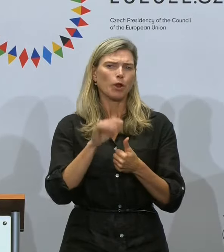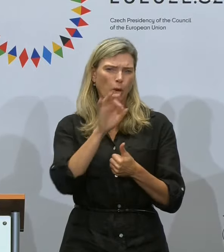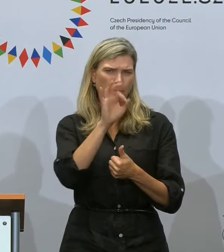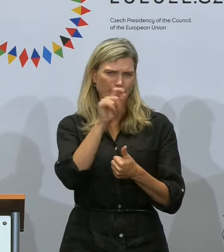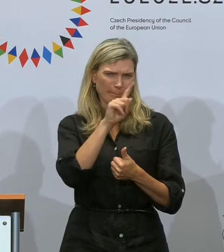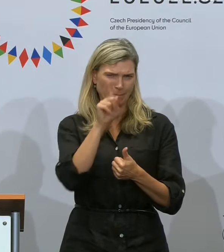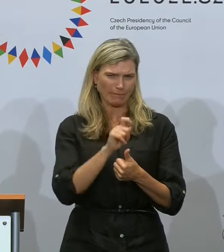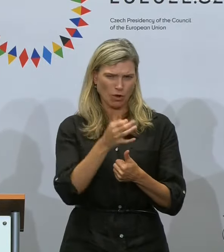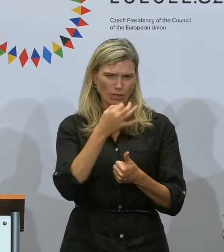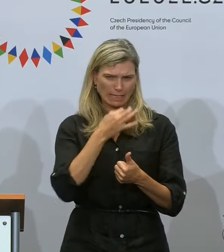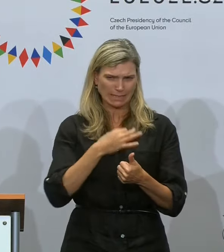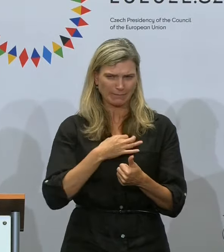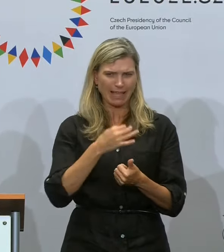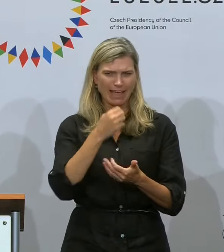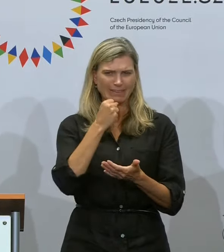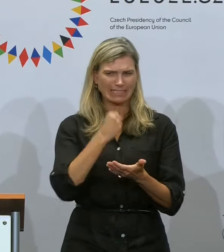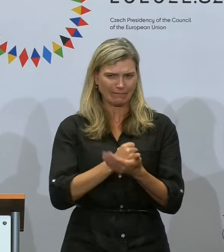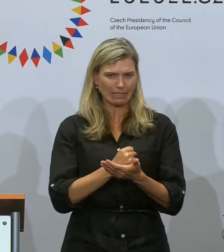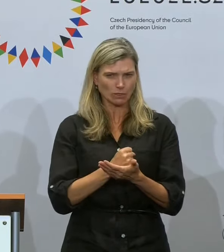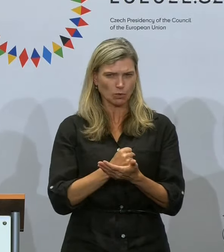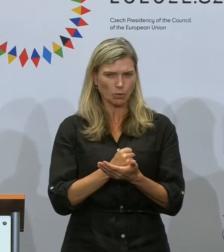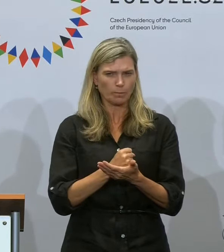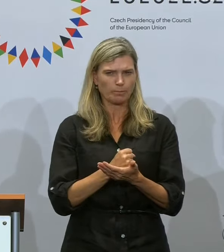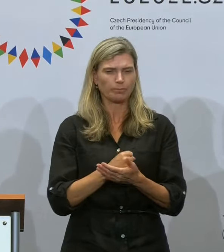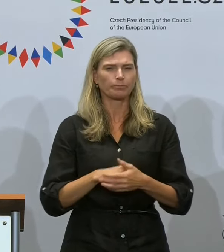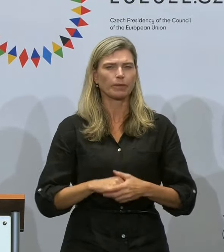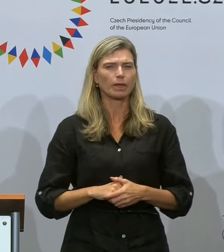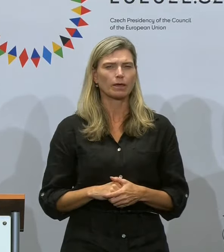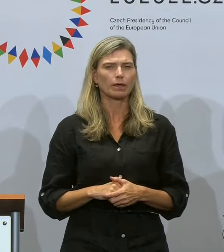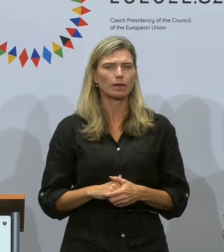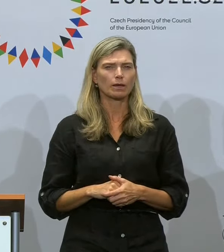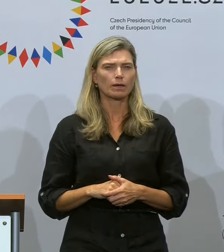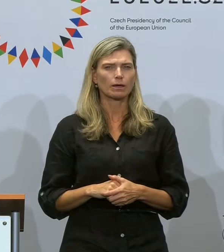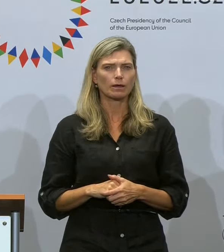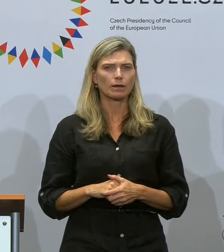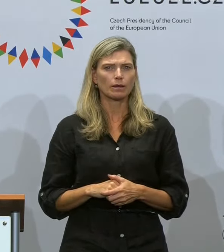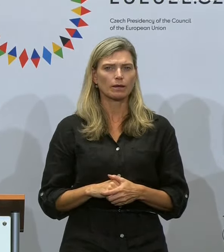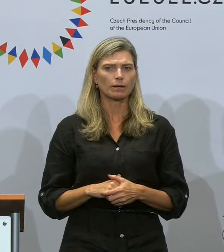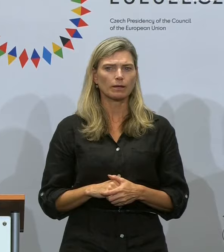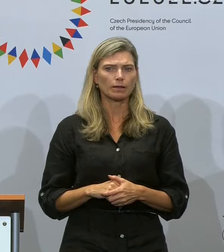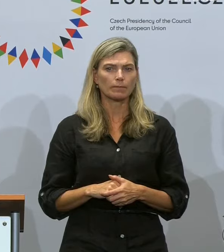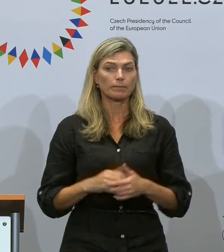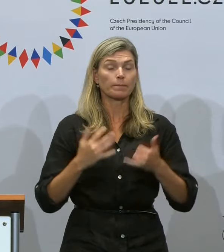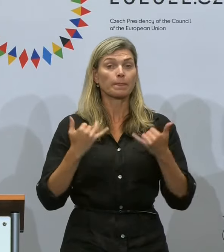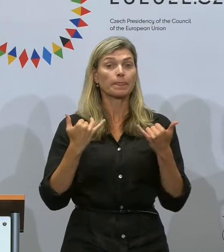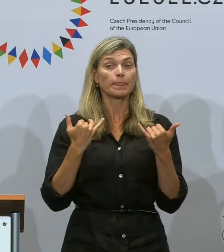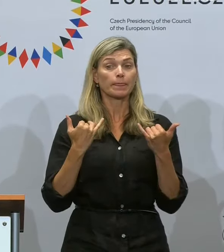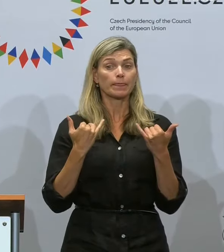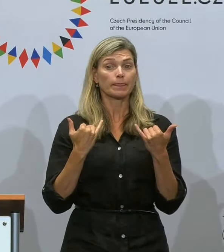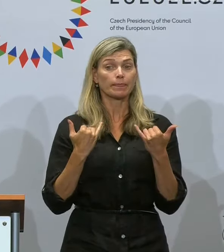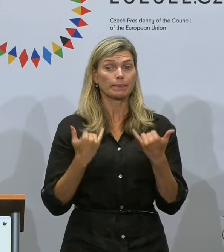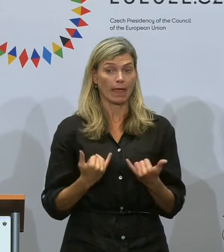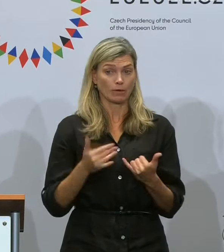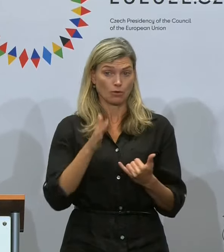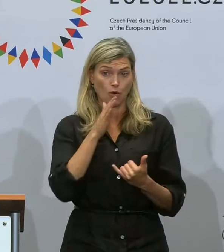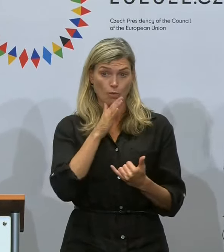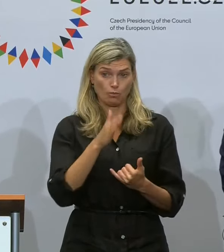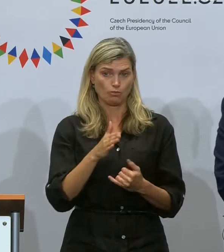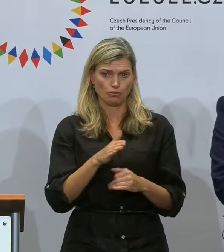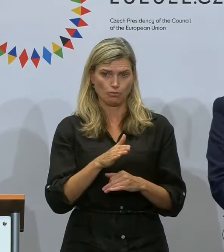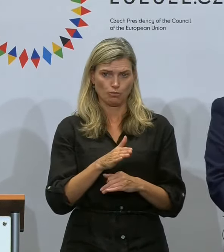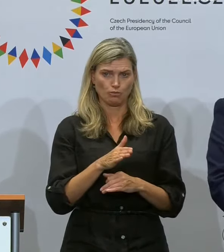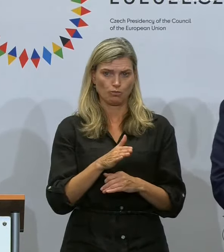facilitation agreement facilitates. This is cancelled. So no more